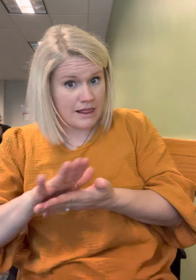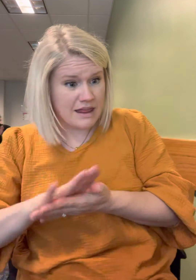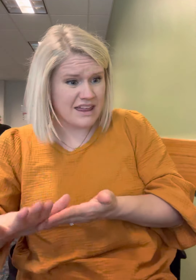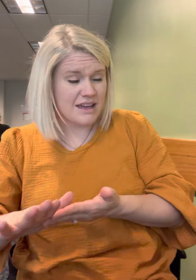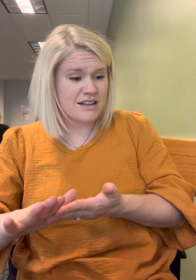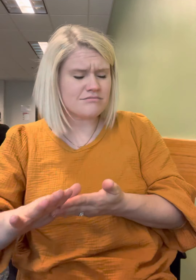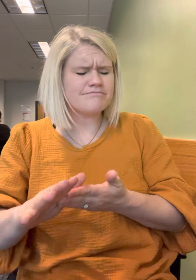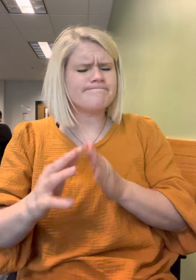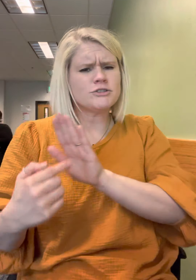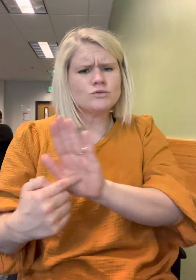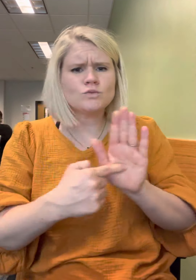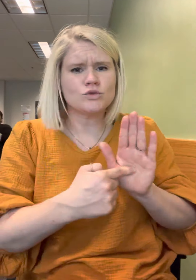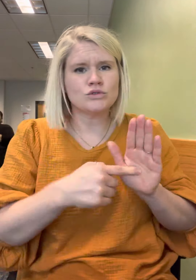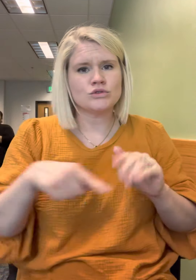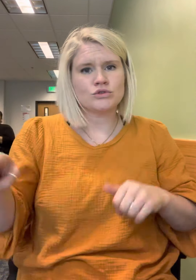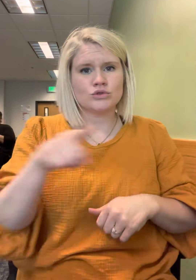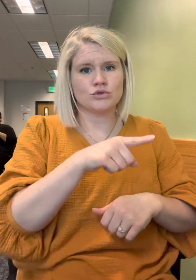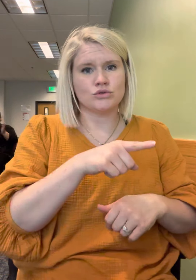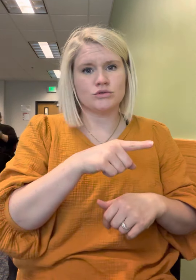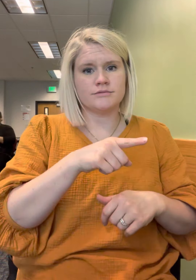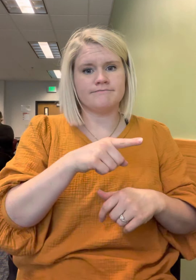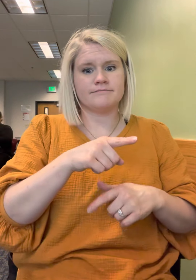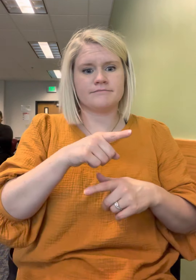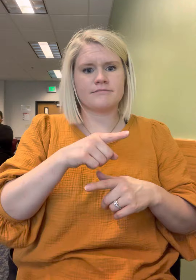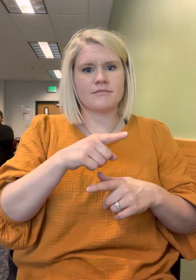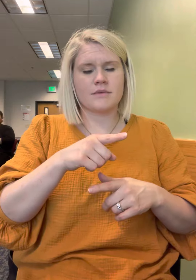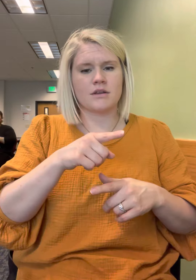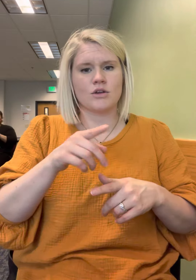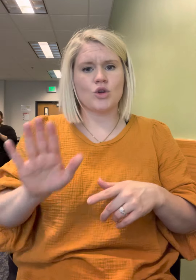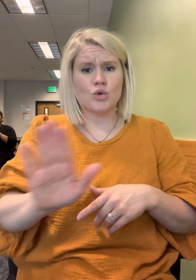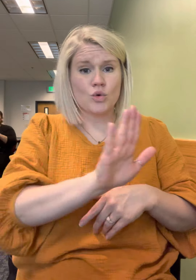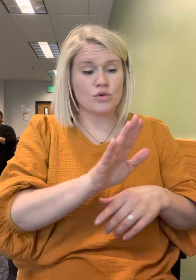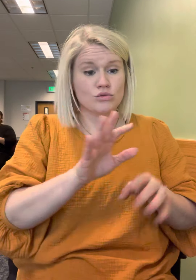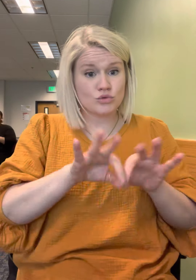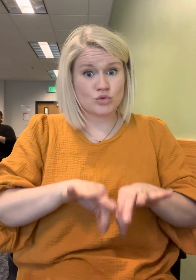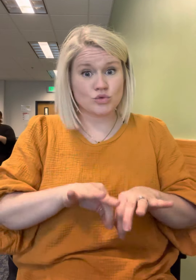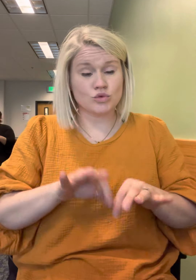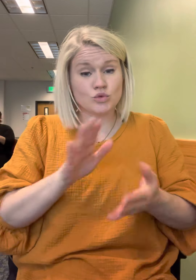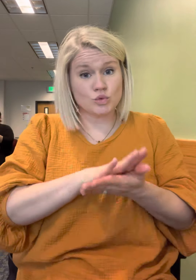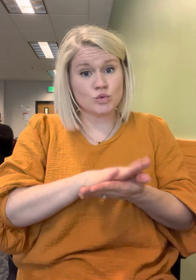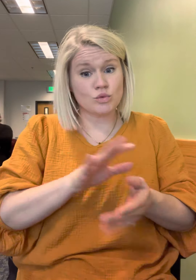So I think we're going to have a wonderful year together, and I think these 5 magic rules will help.